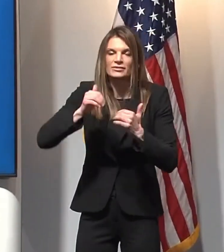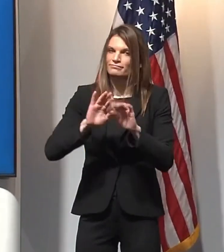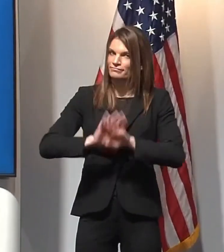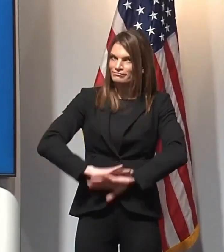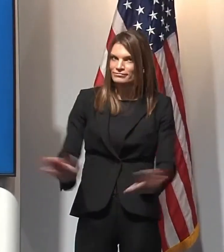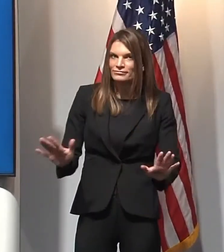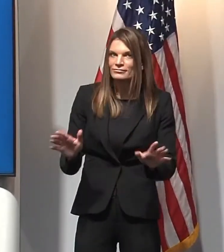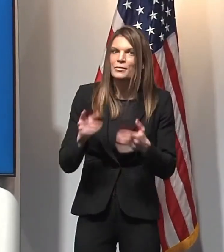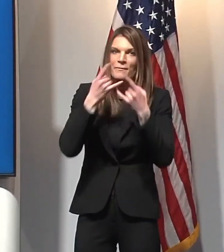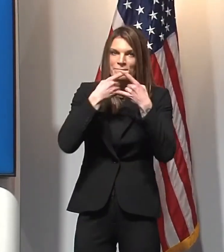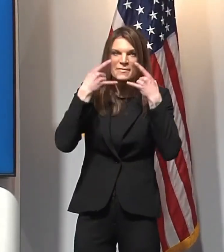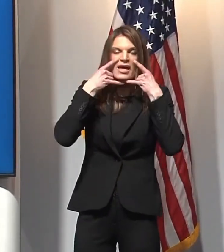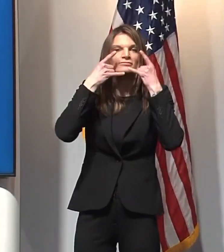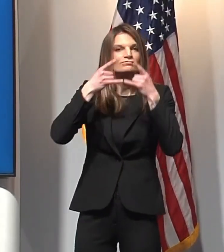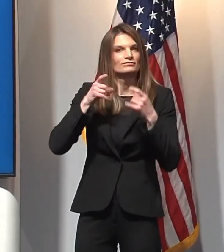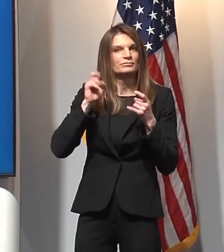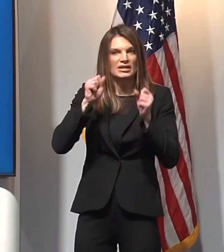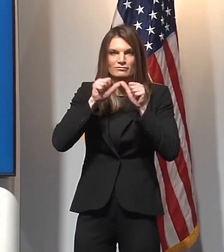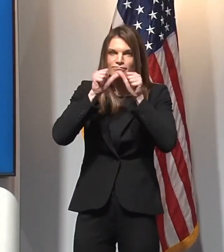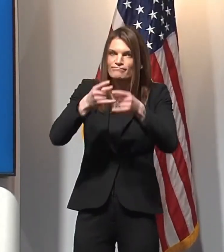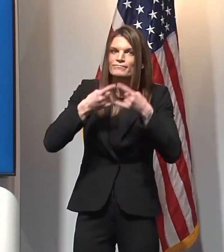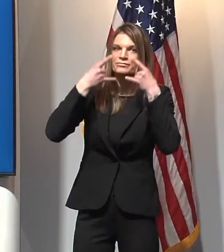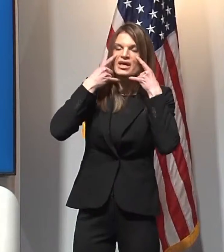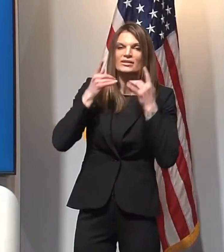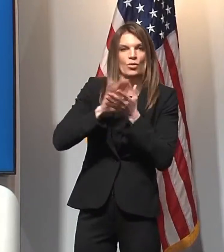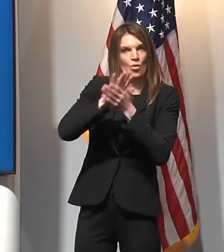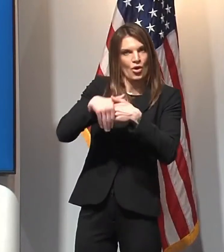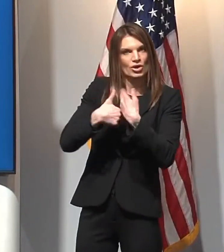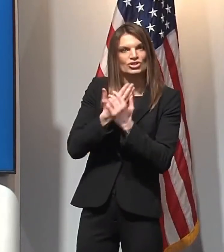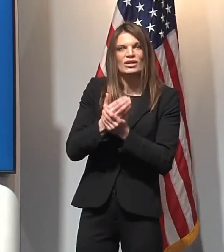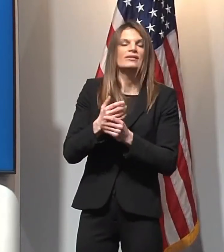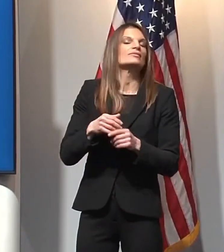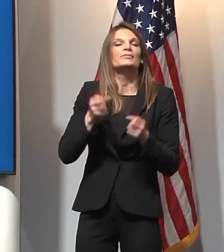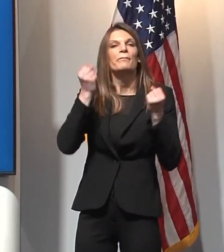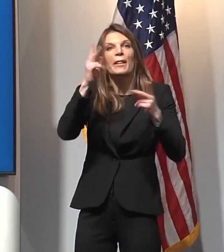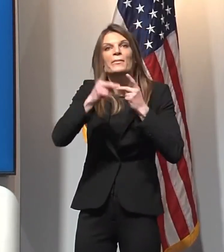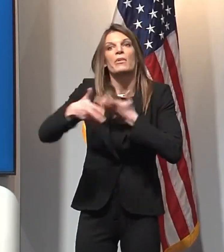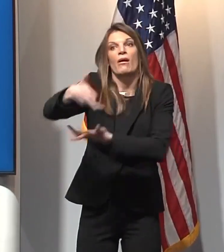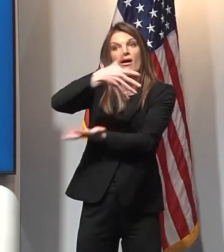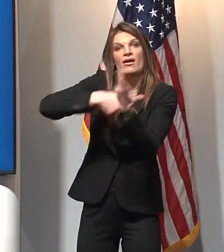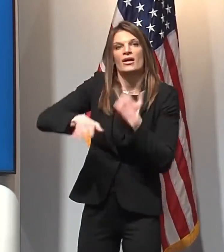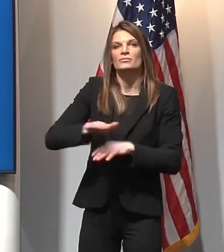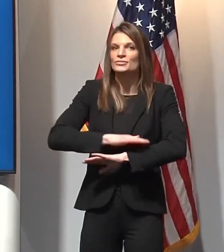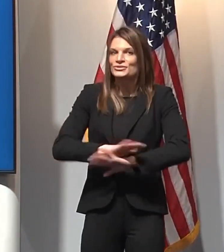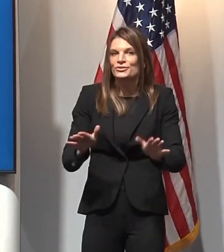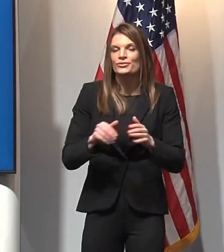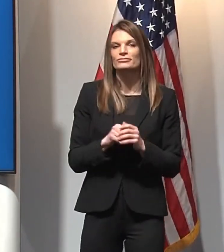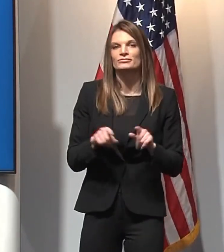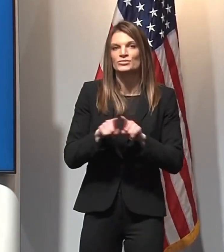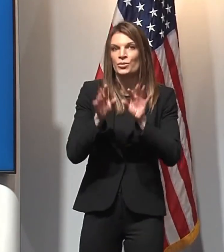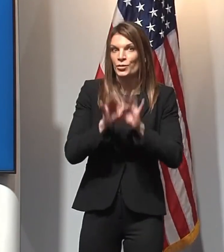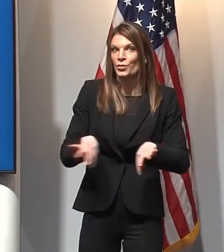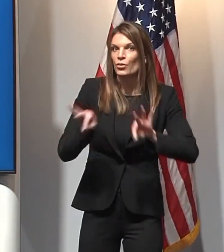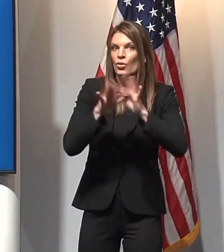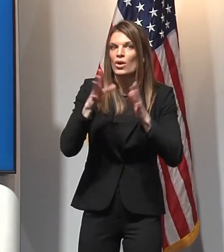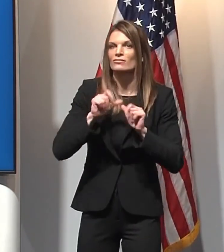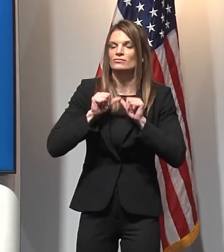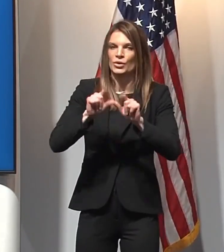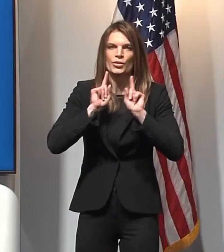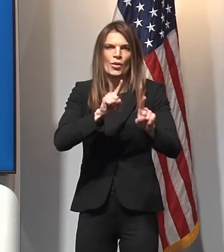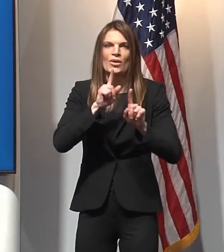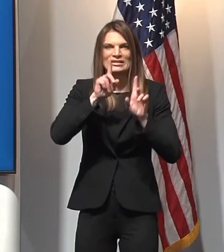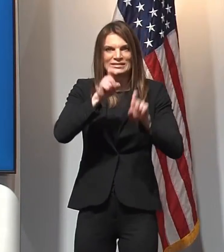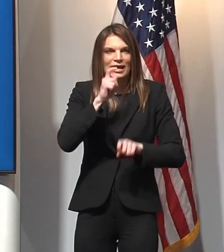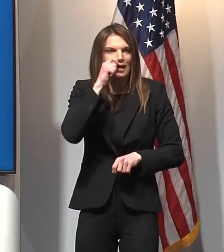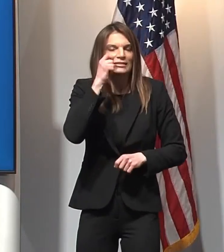continue to avoid large gatherings with people outside of your household. And please continue to get tested. If you've